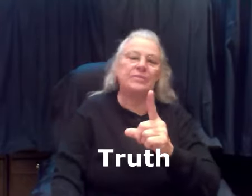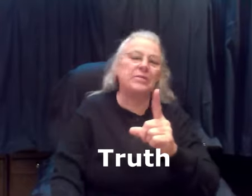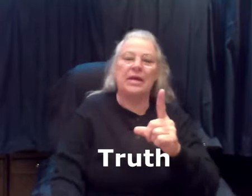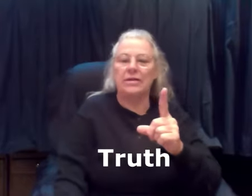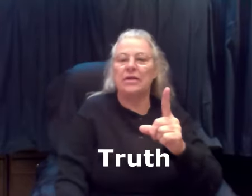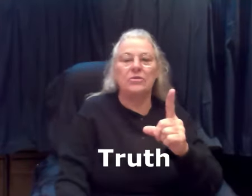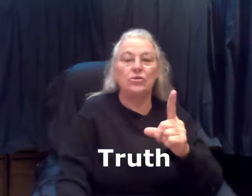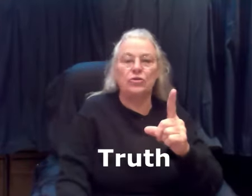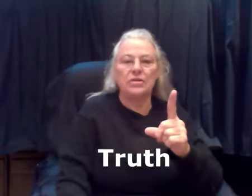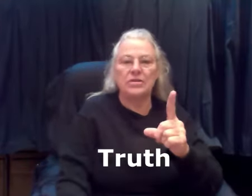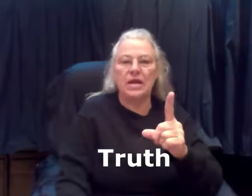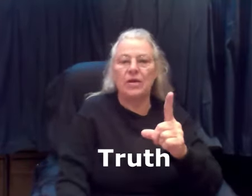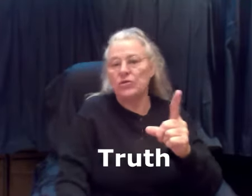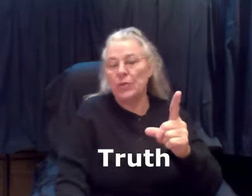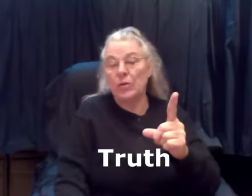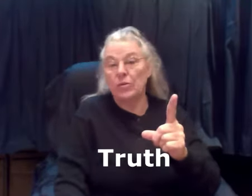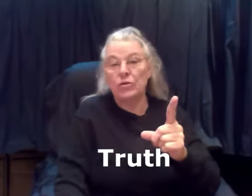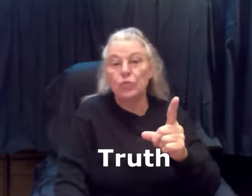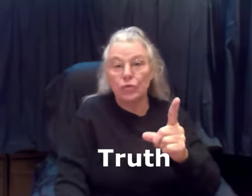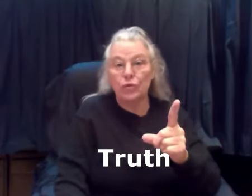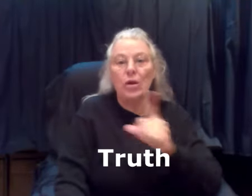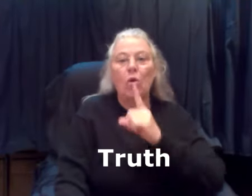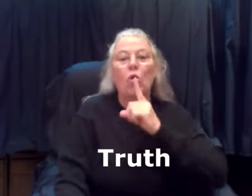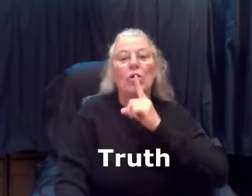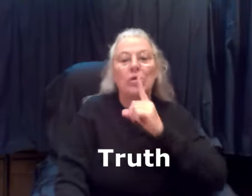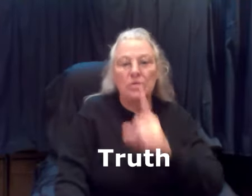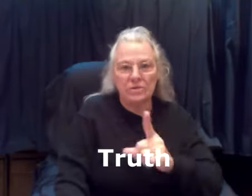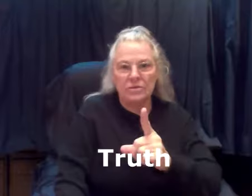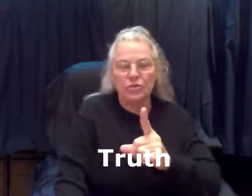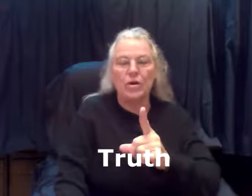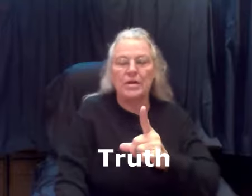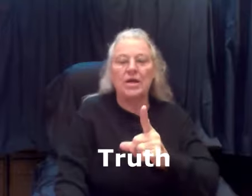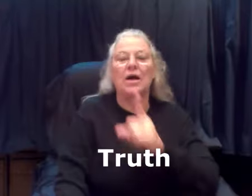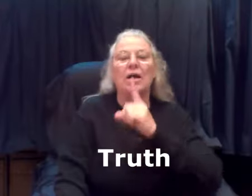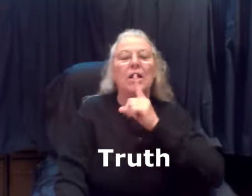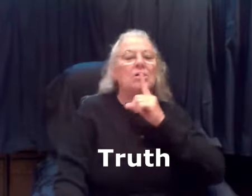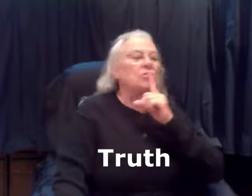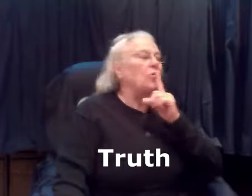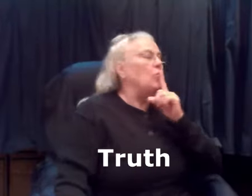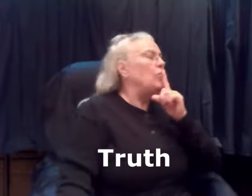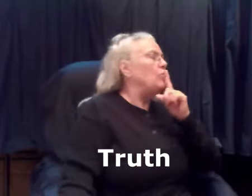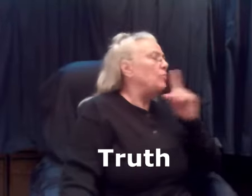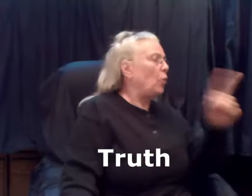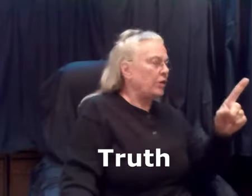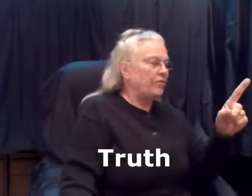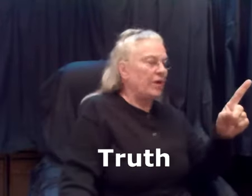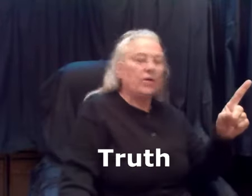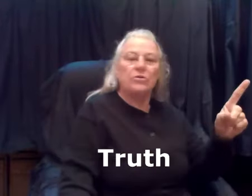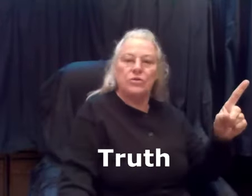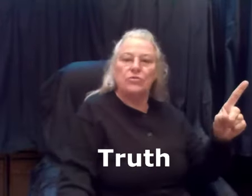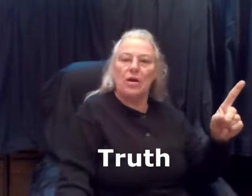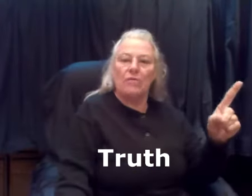like the Indians used to say, you speak with a true or straight tongue. So point your finger straight off the